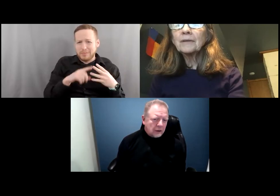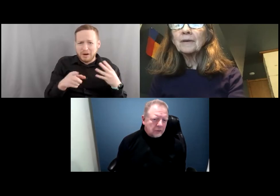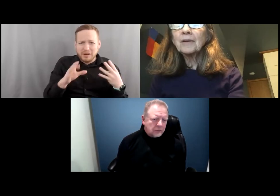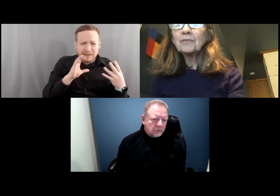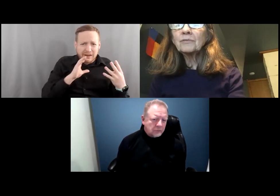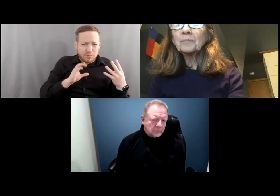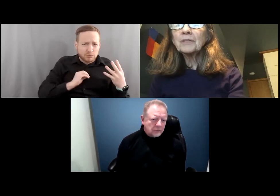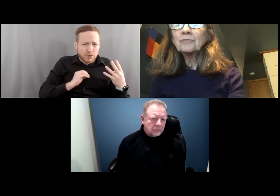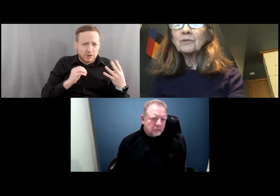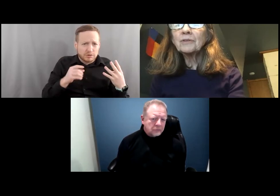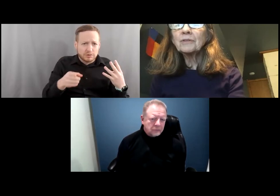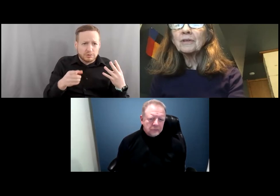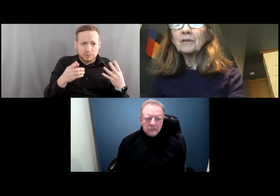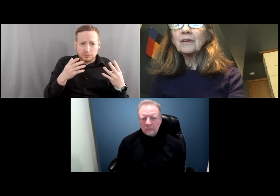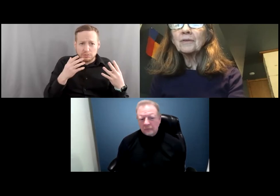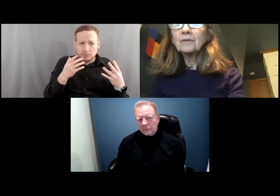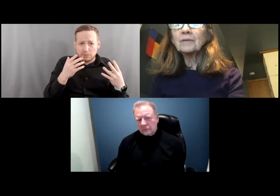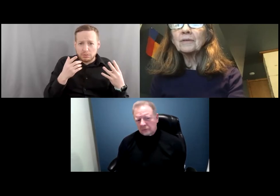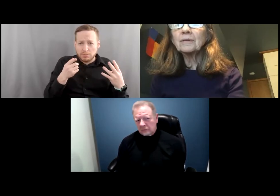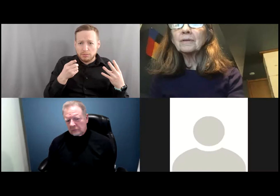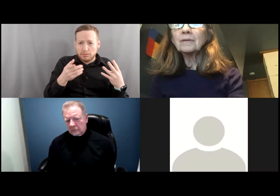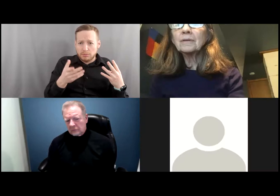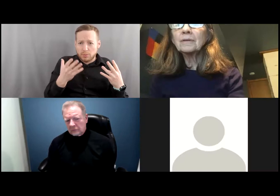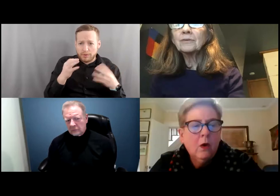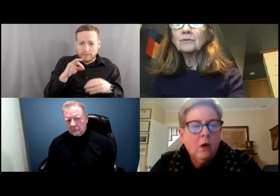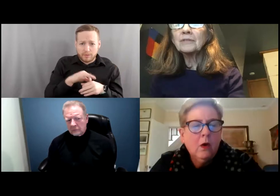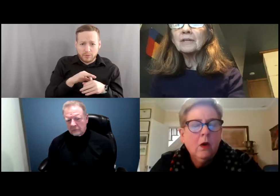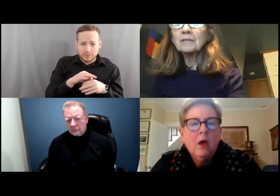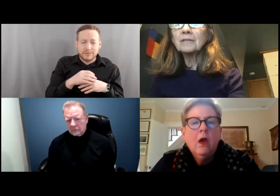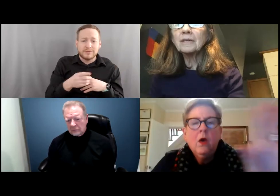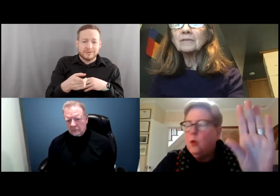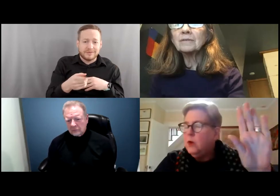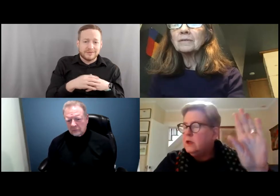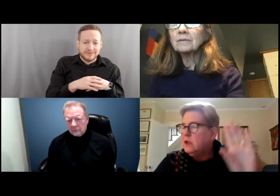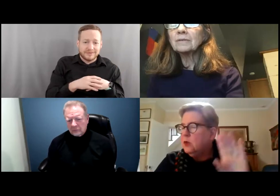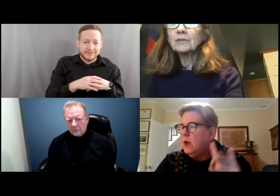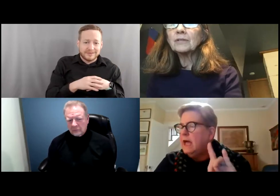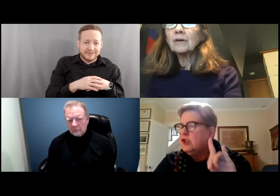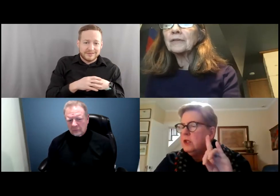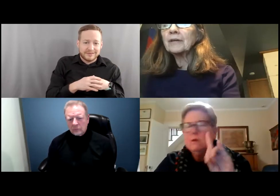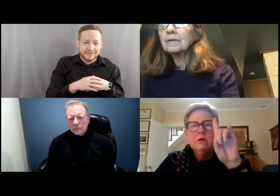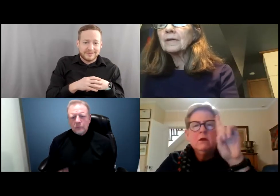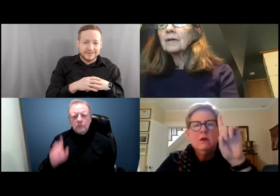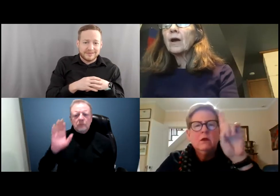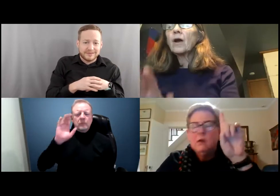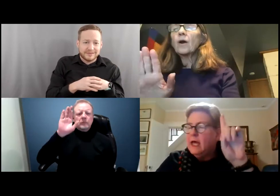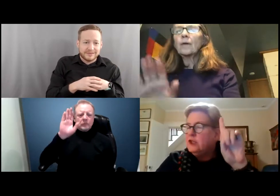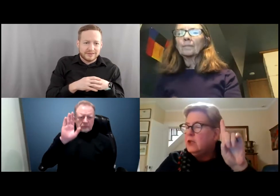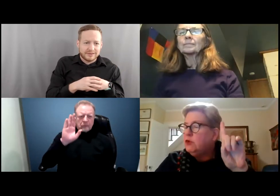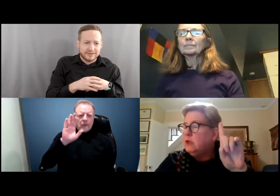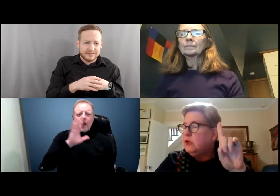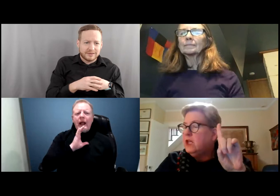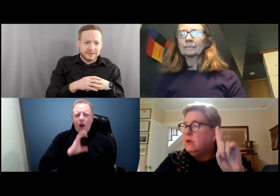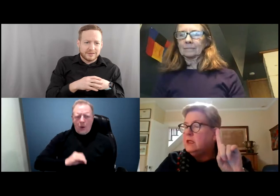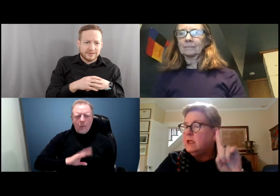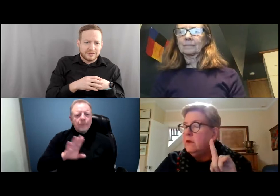Well, my vote would be a 4th. Carolyn, you seconded. I guess So we could call that. Actually,